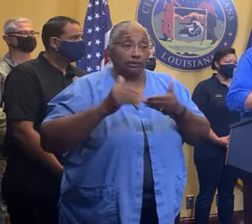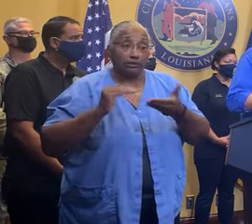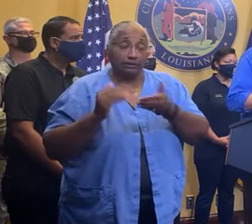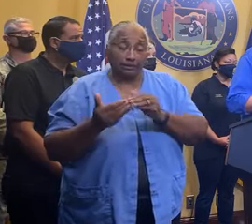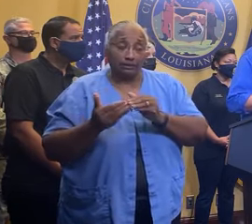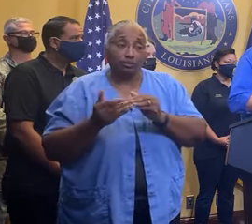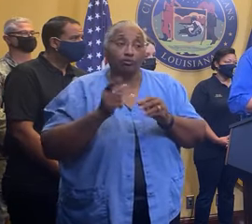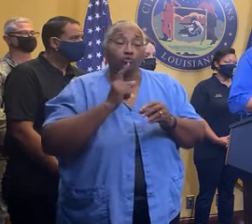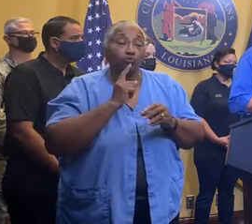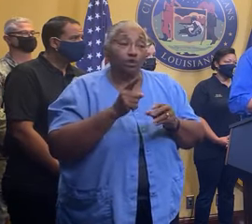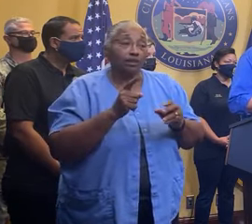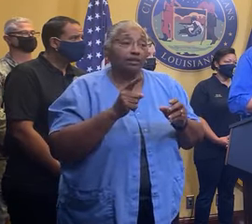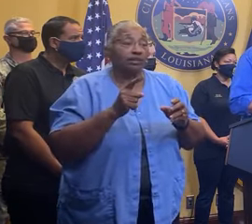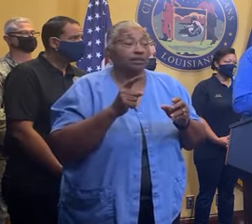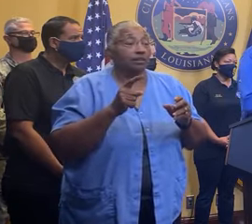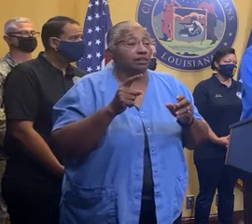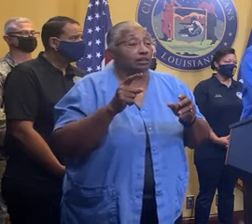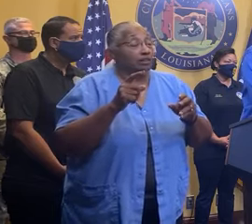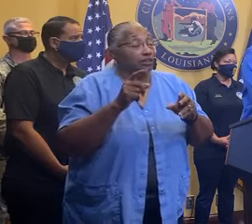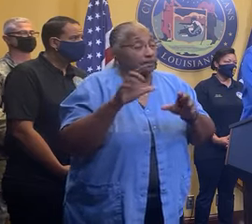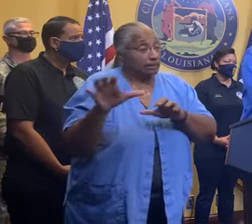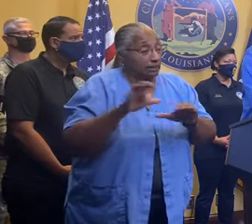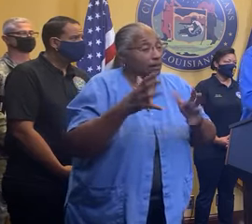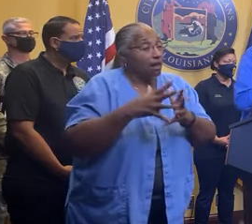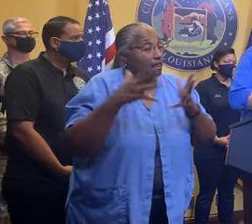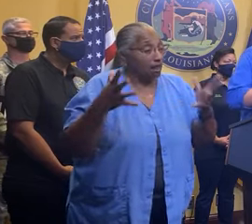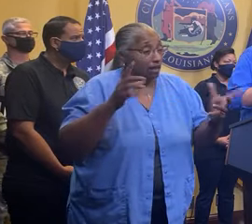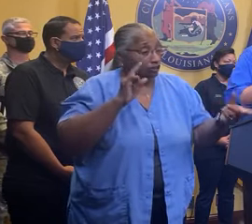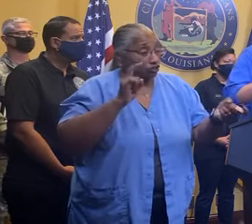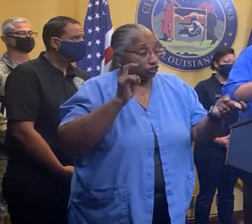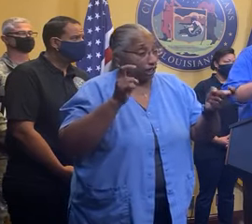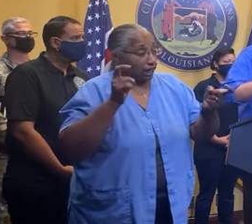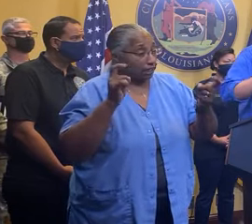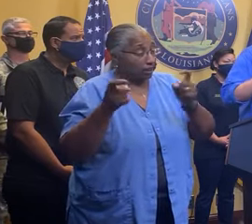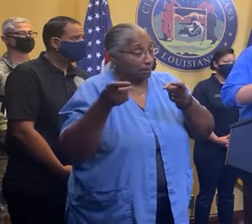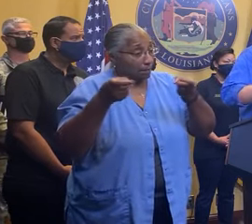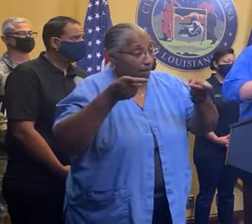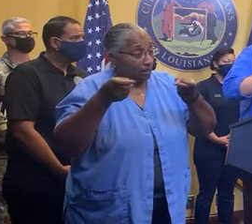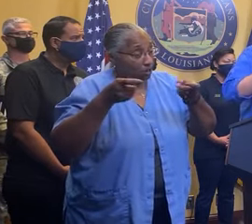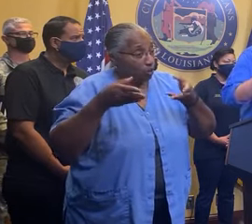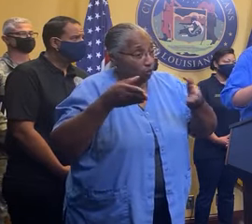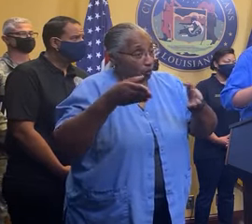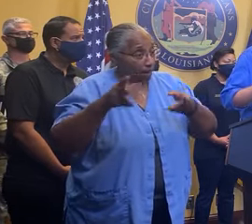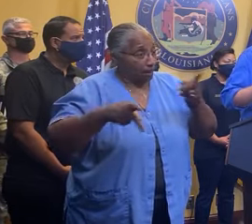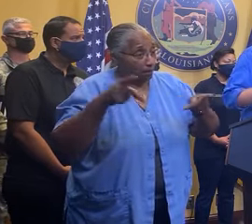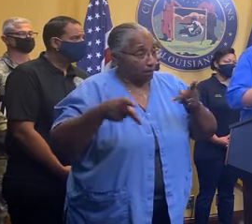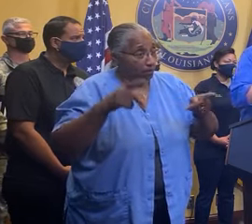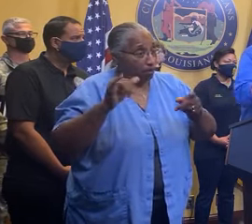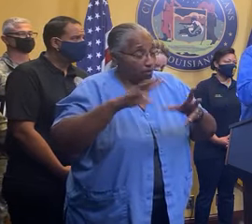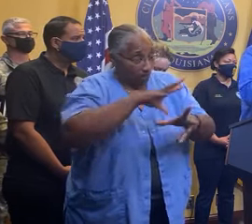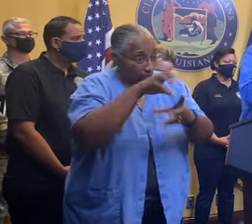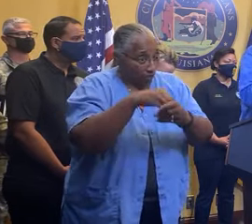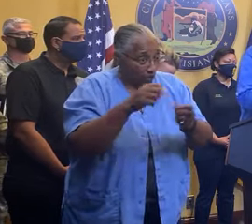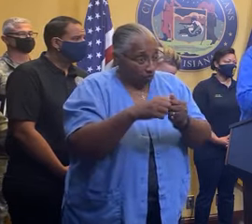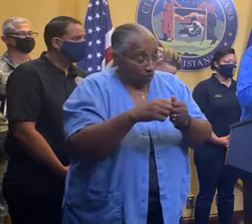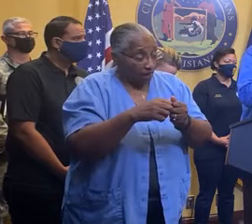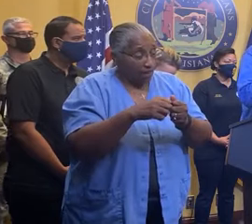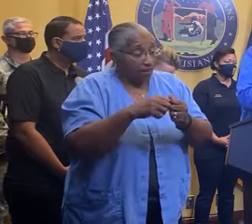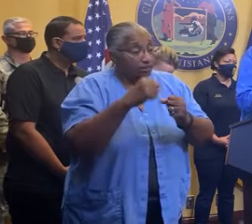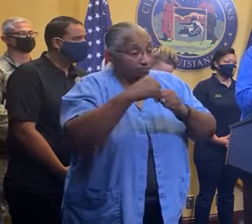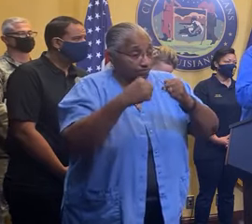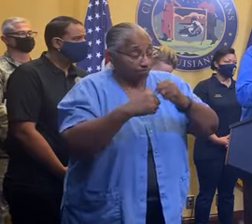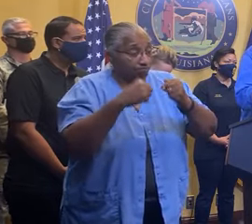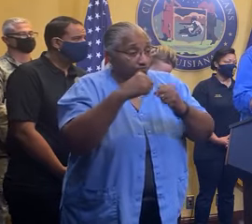lot of very strategic changes from the management of it, from the way people are on the board and all of those things, to make it focused on